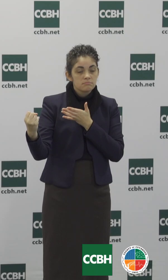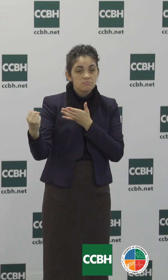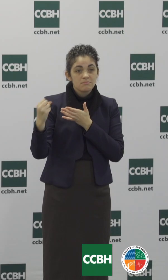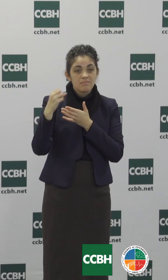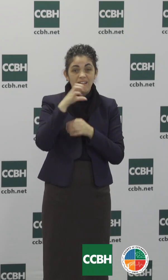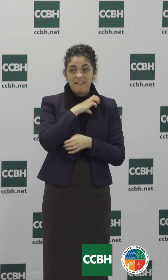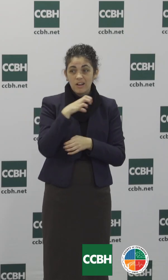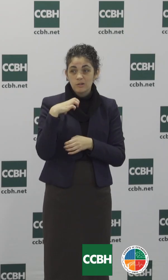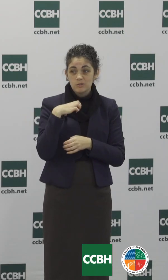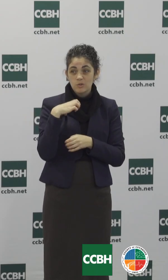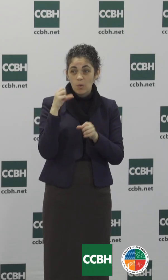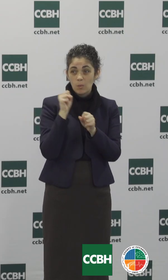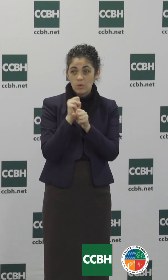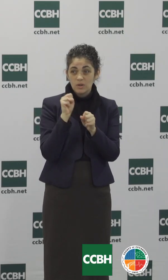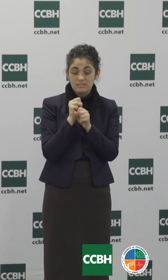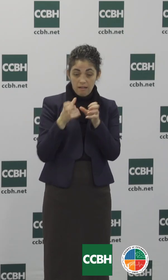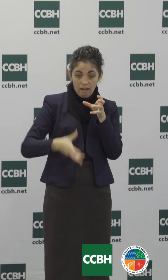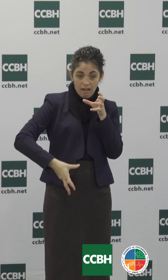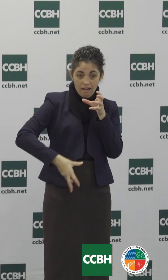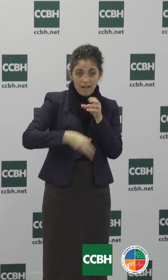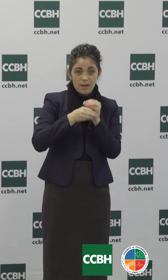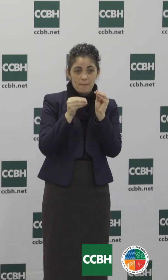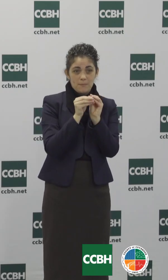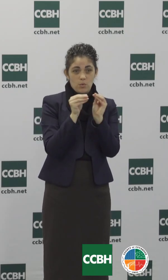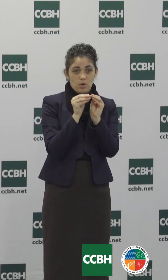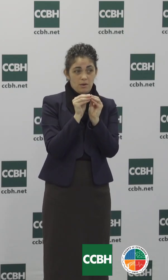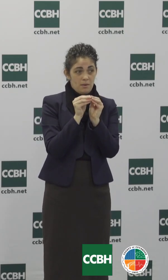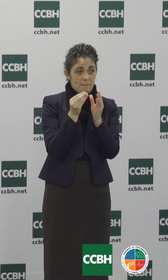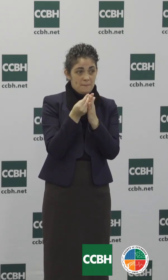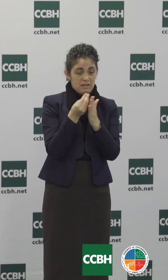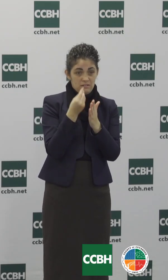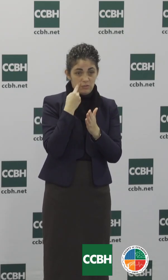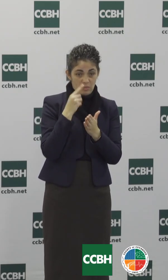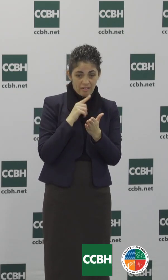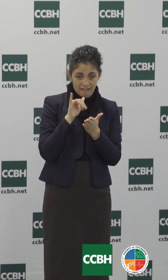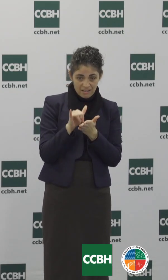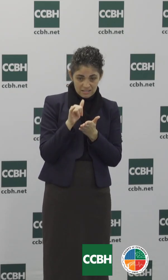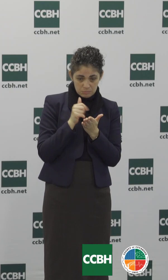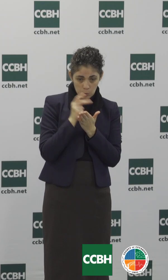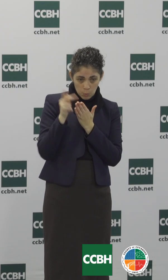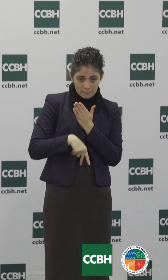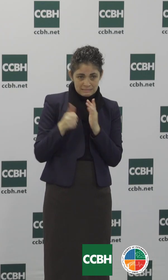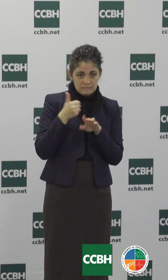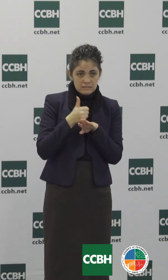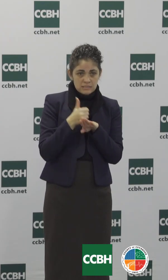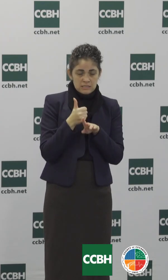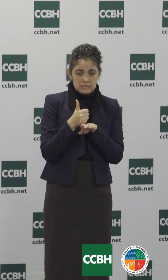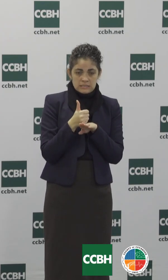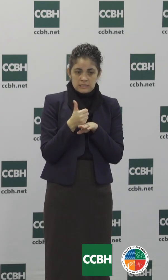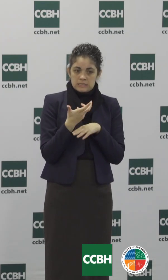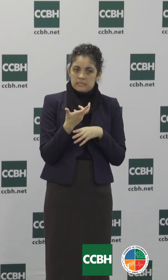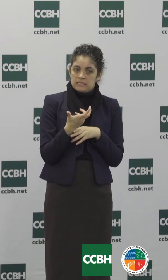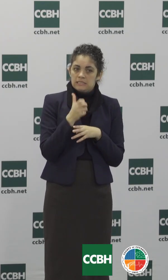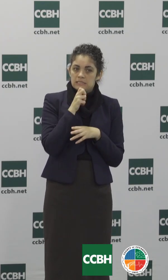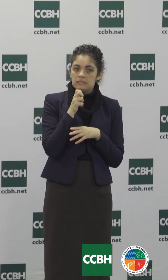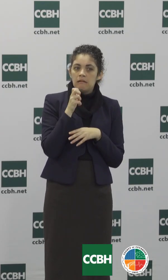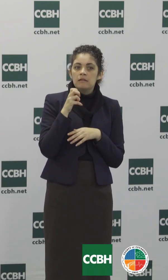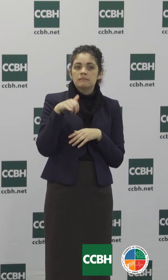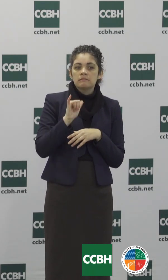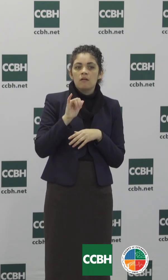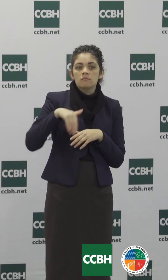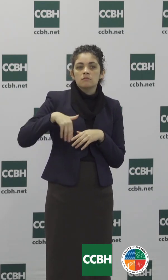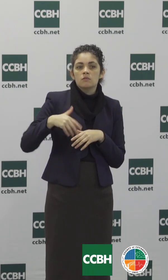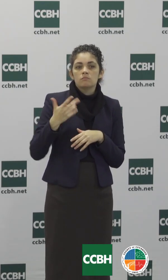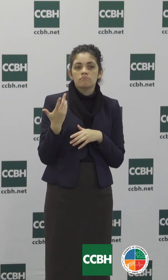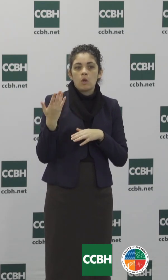Congress is working to try to add money to the Paycheck Protection Program, but has not yet done so, and right now it